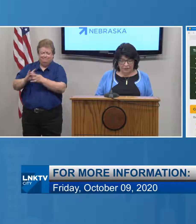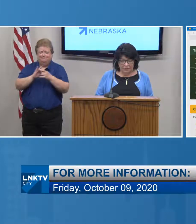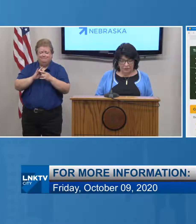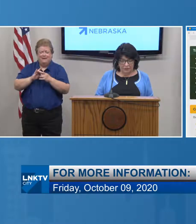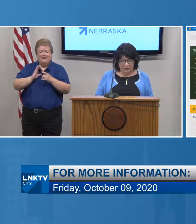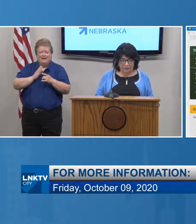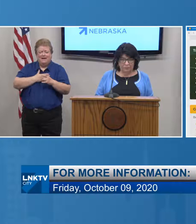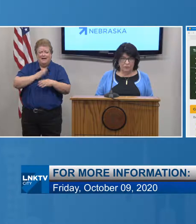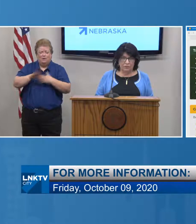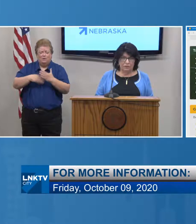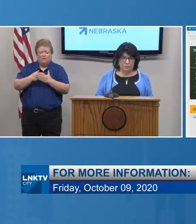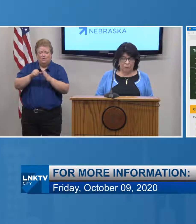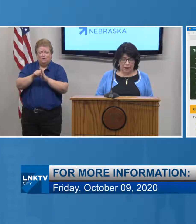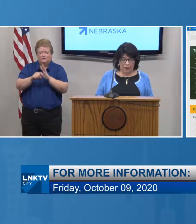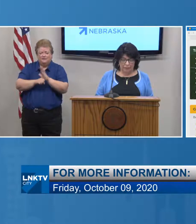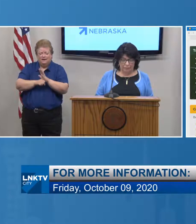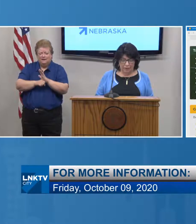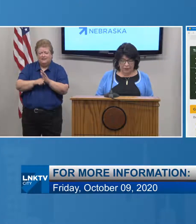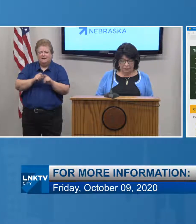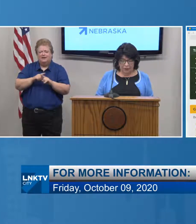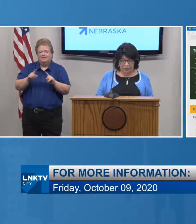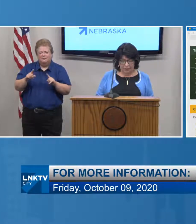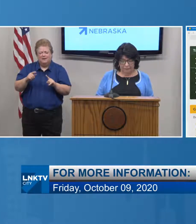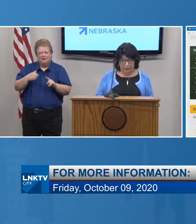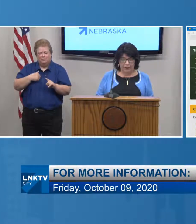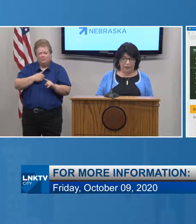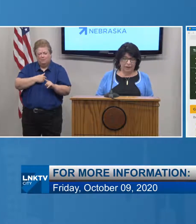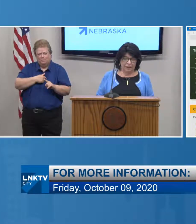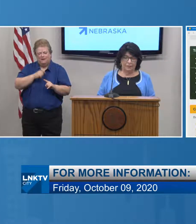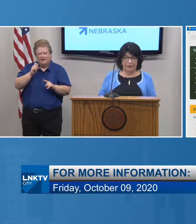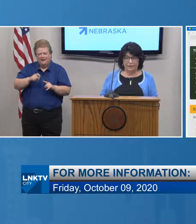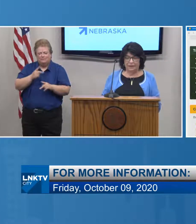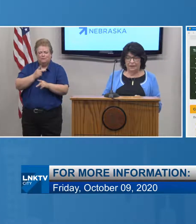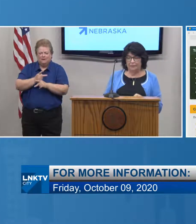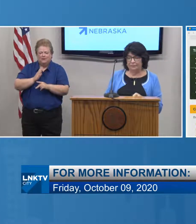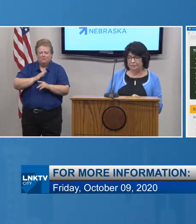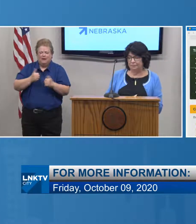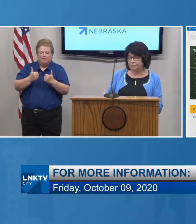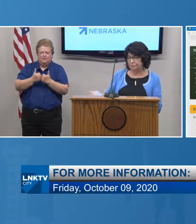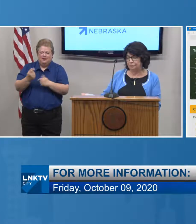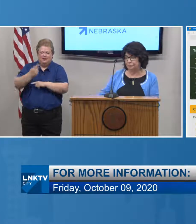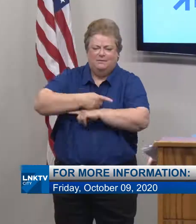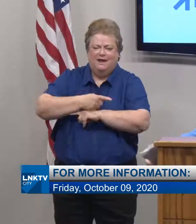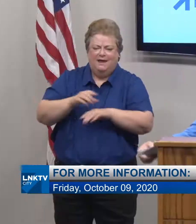that enthusiasm a source of pride by keeping our game day activities safe.